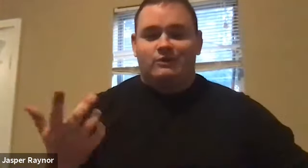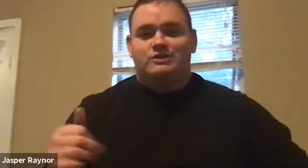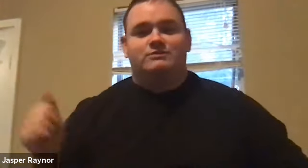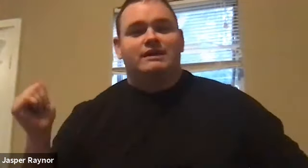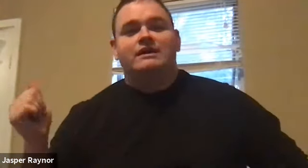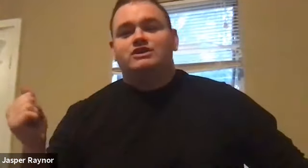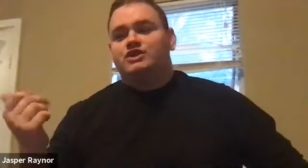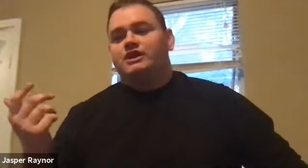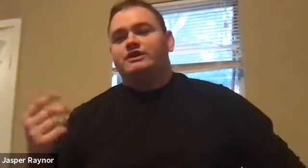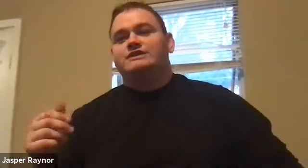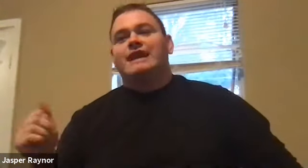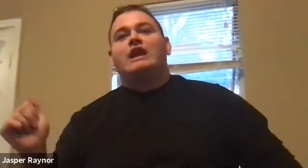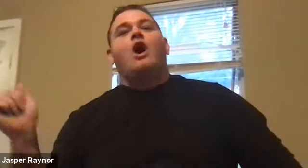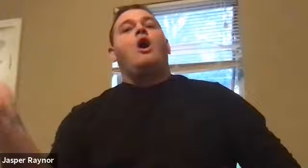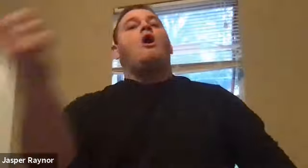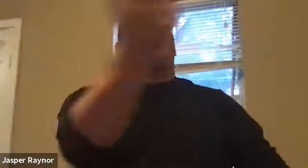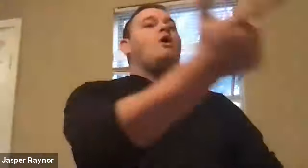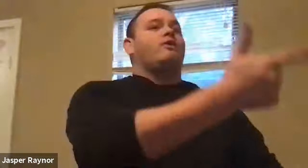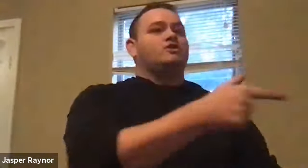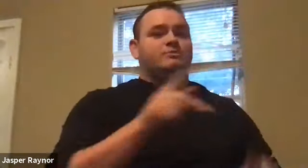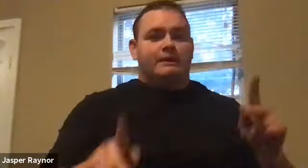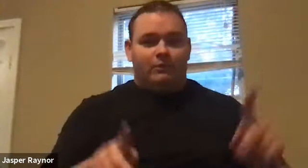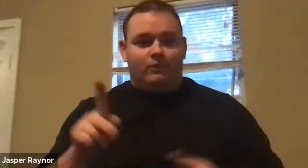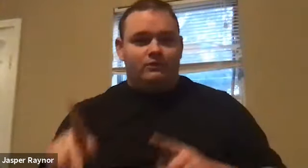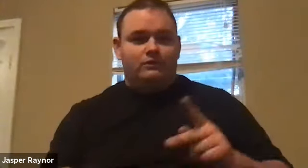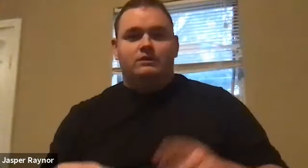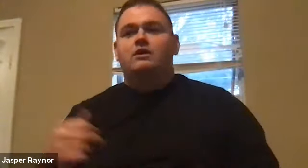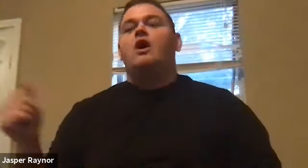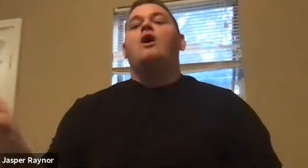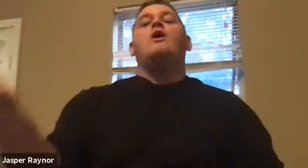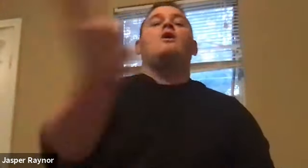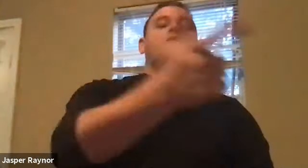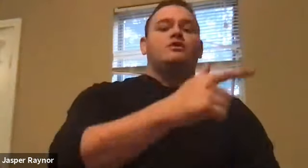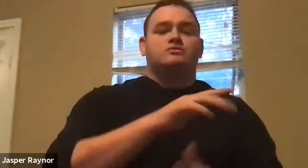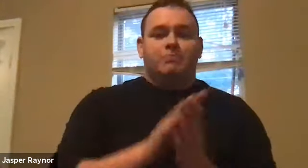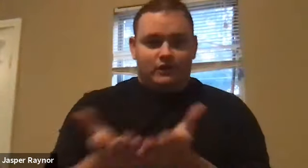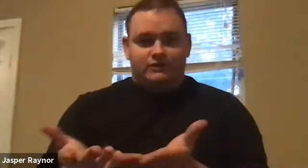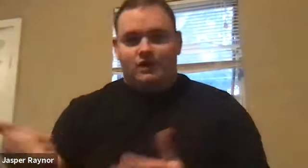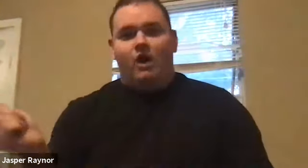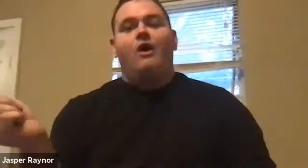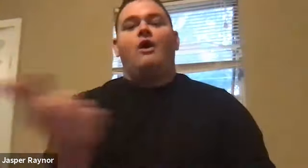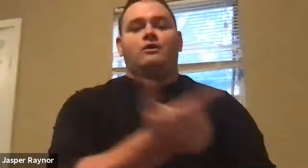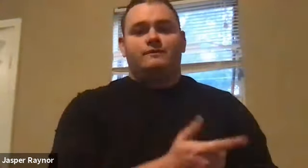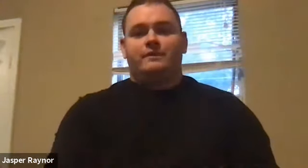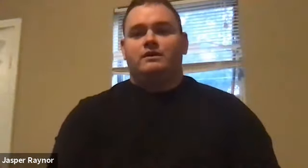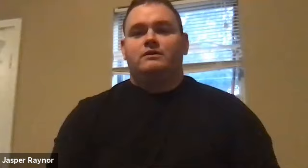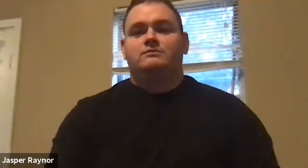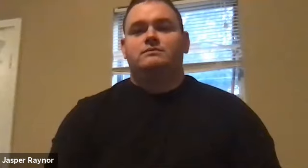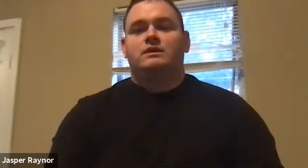want to, but generally you're saying all those people, all those books, all. When